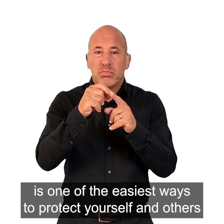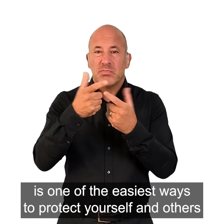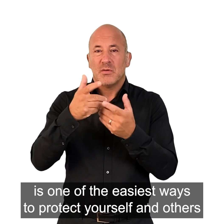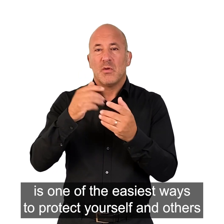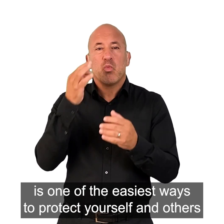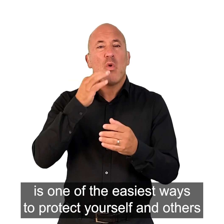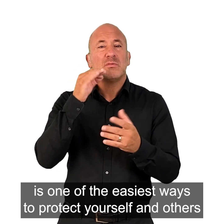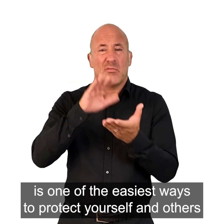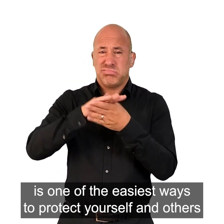and others